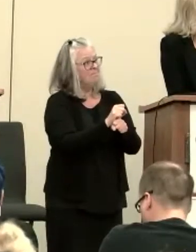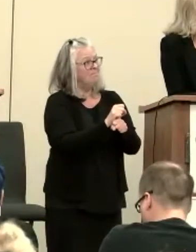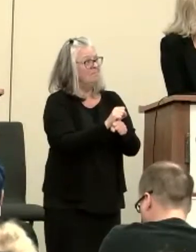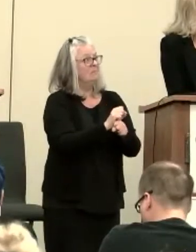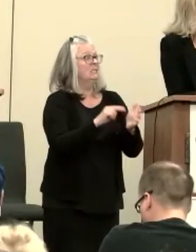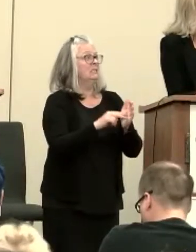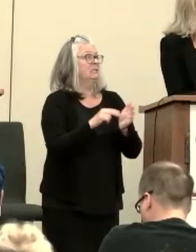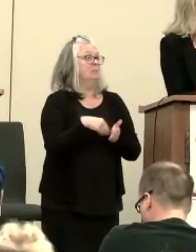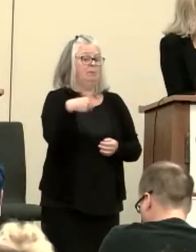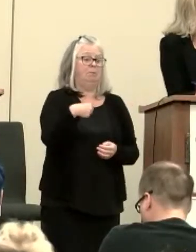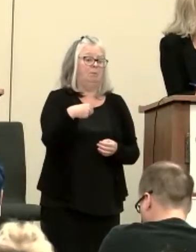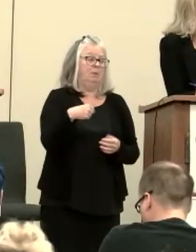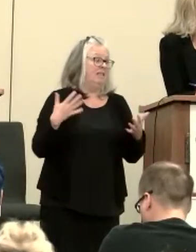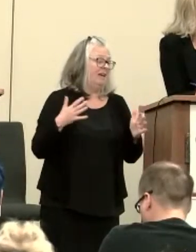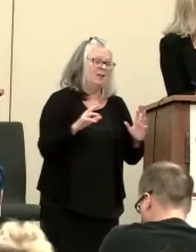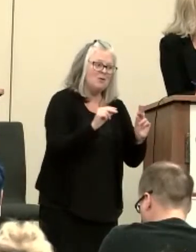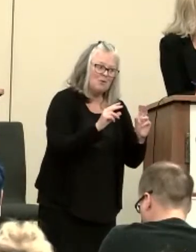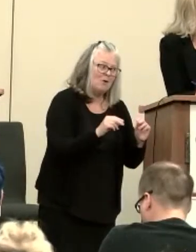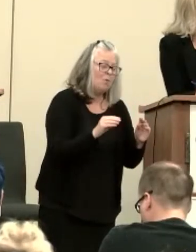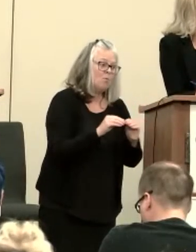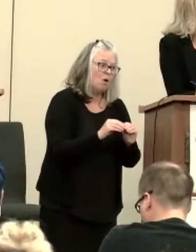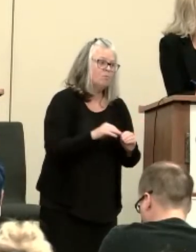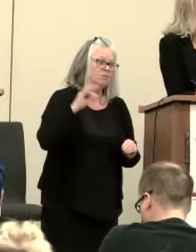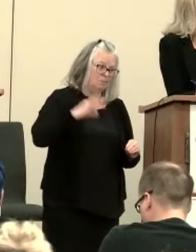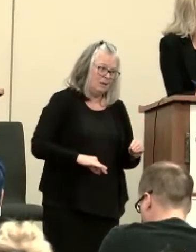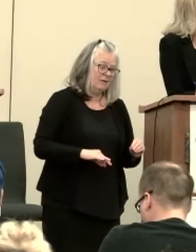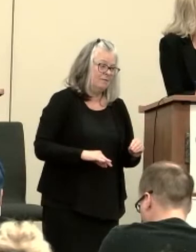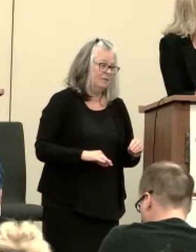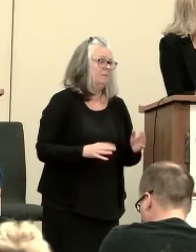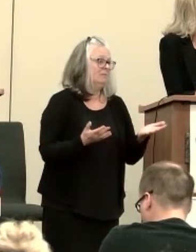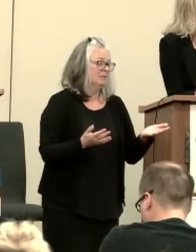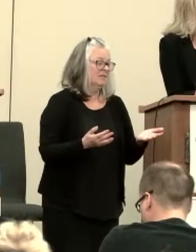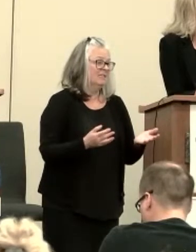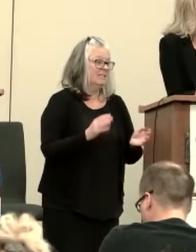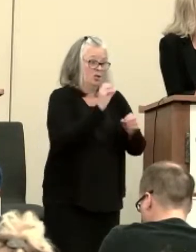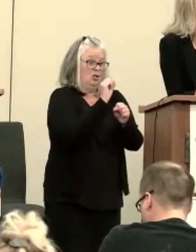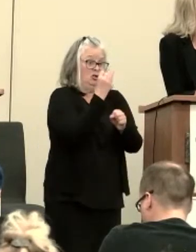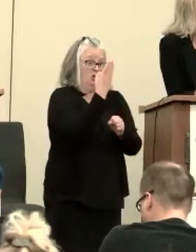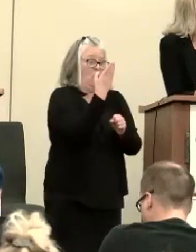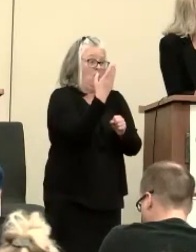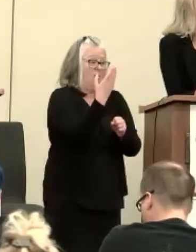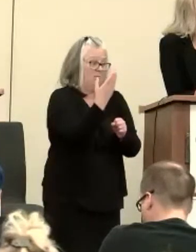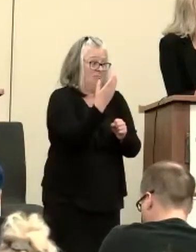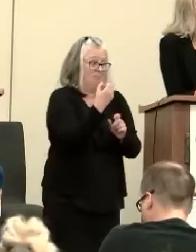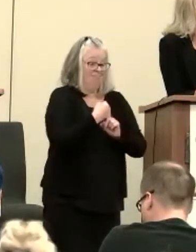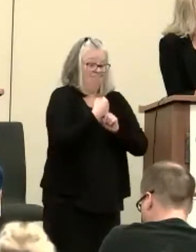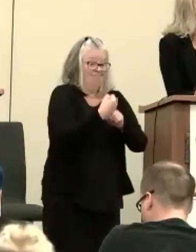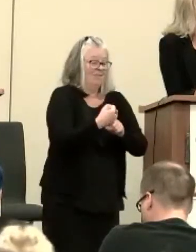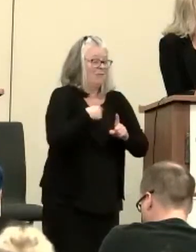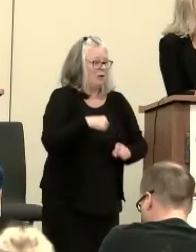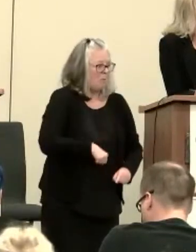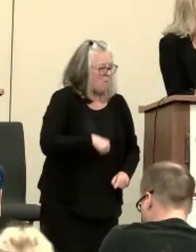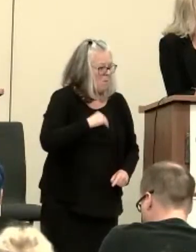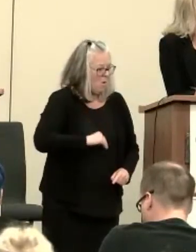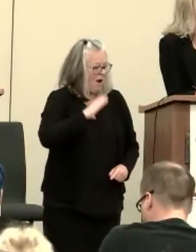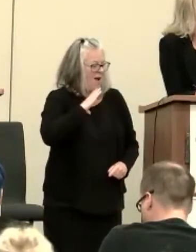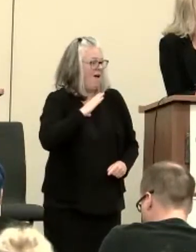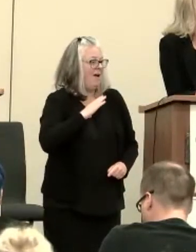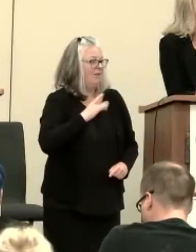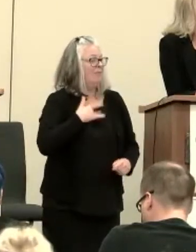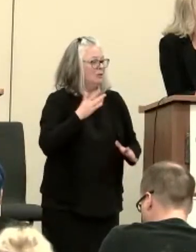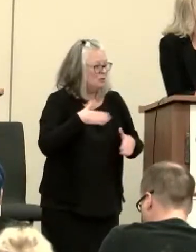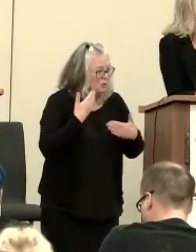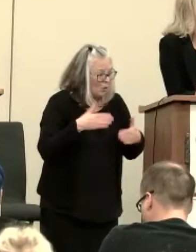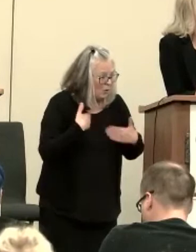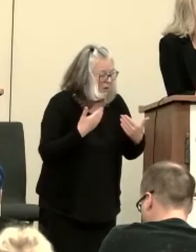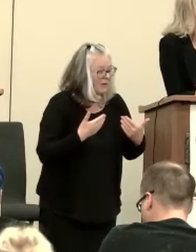getting a paycheck. It is that which gives us a sense of pride, a sense of